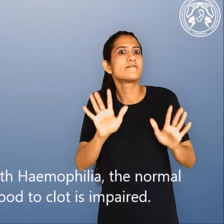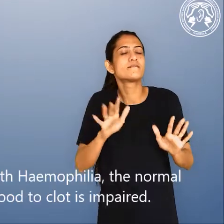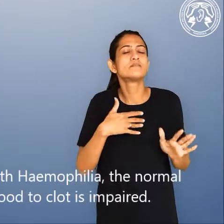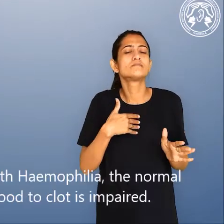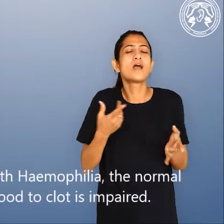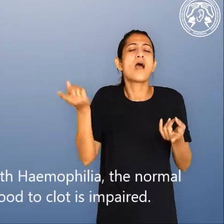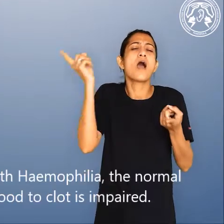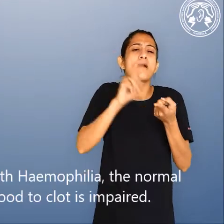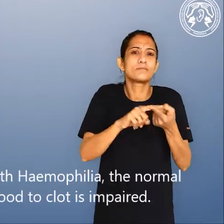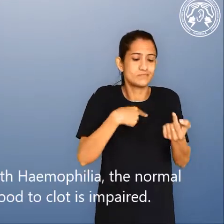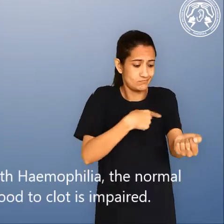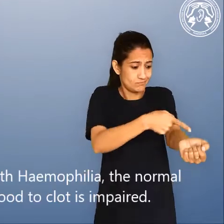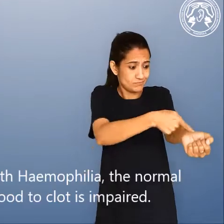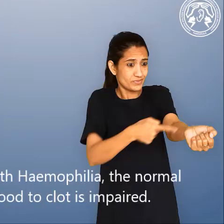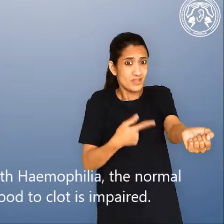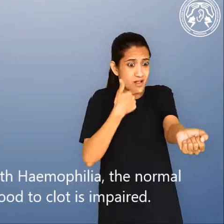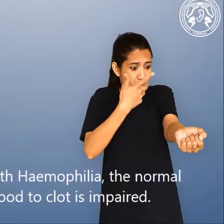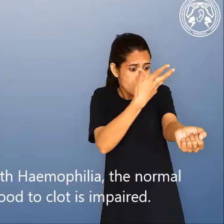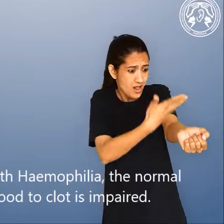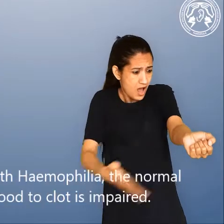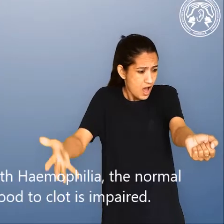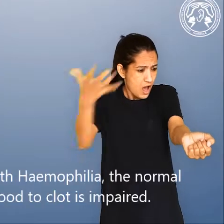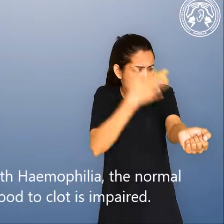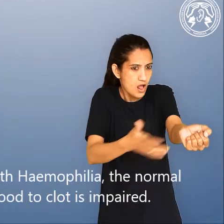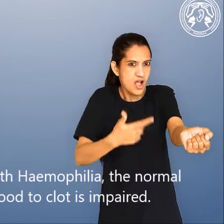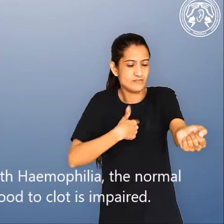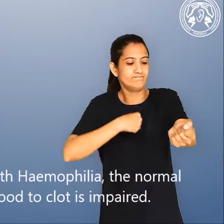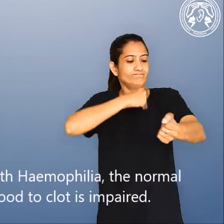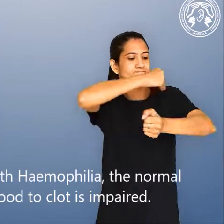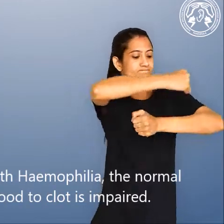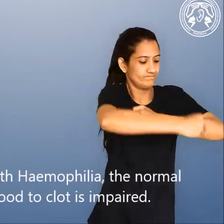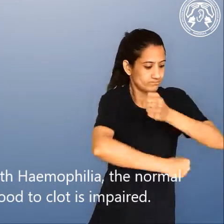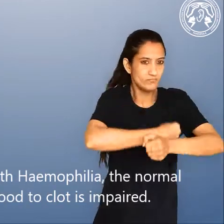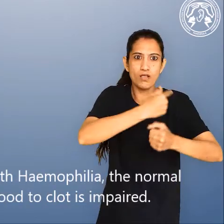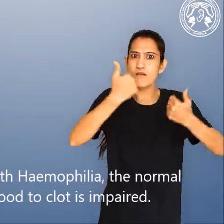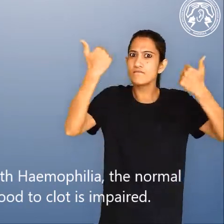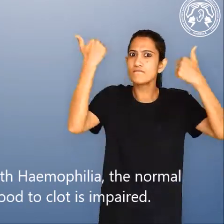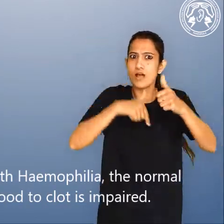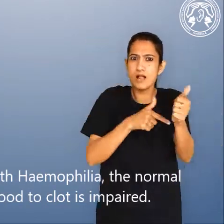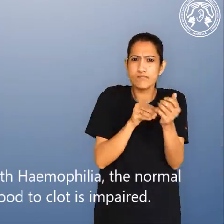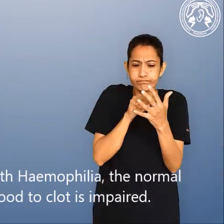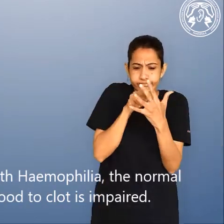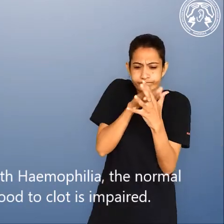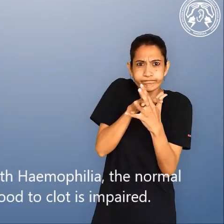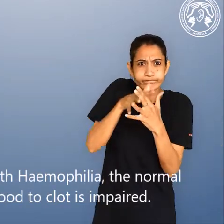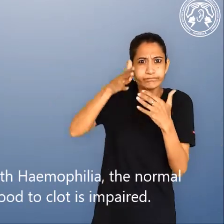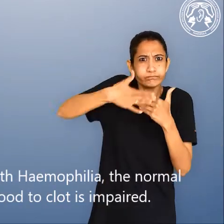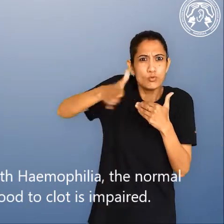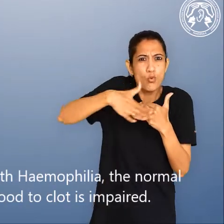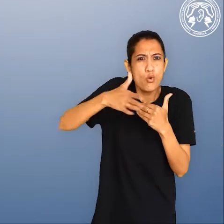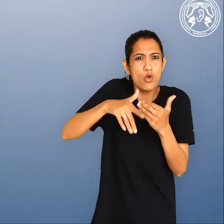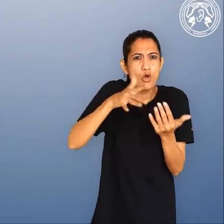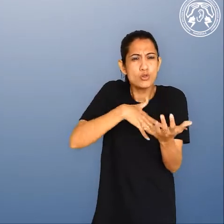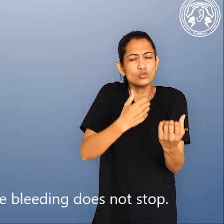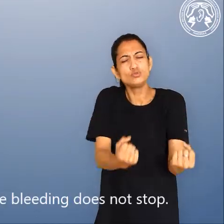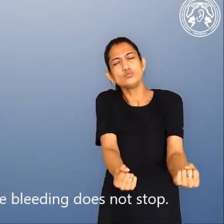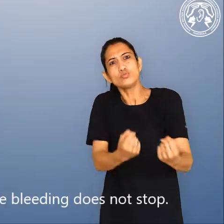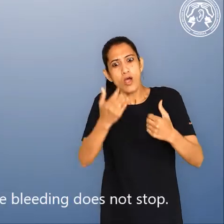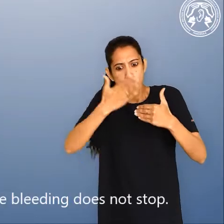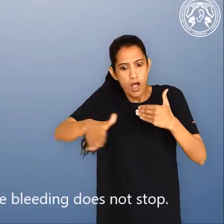But in people with haemophilia, the normal ability of the blood to clot is impaired. As